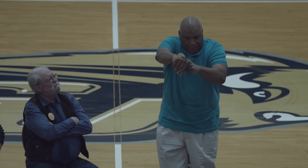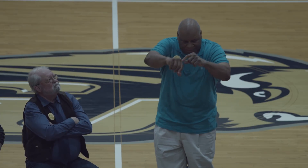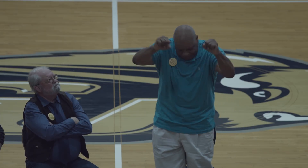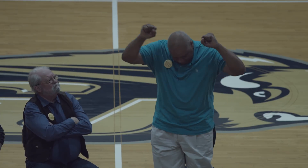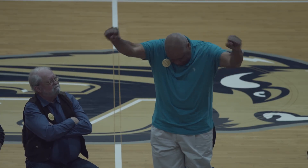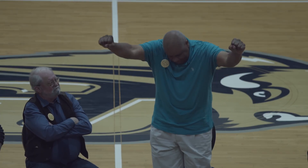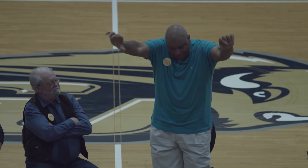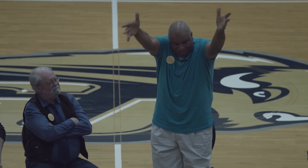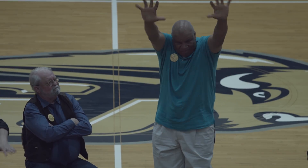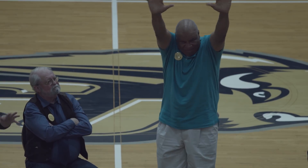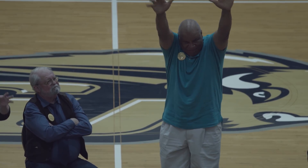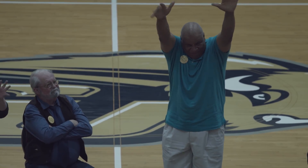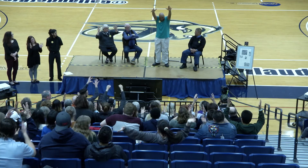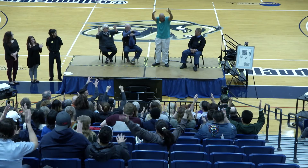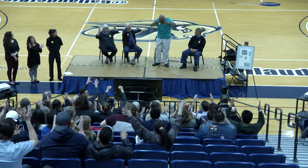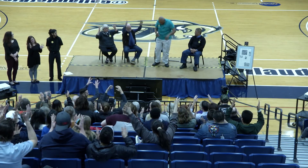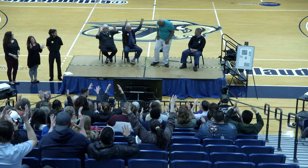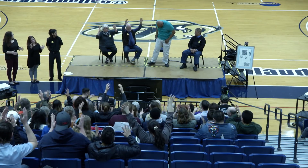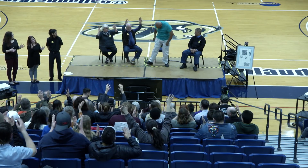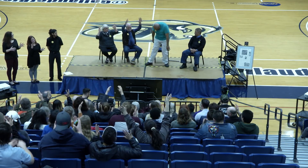Congratulations. It was time. It was time.